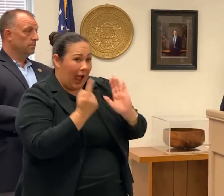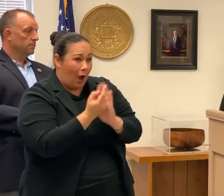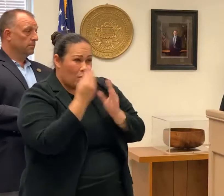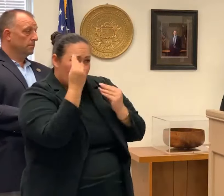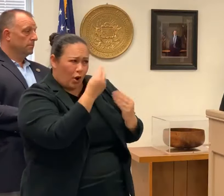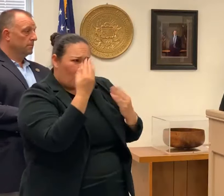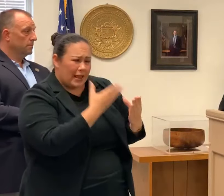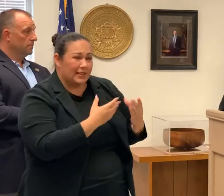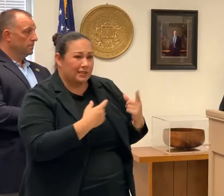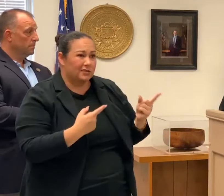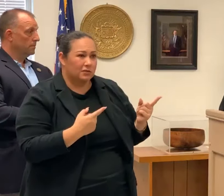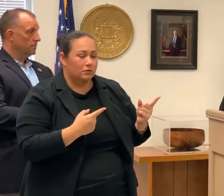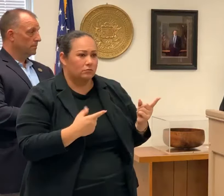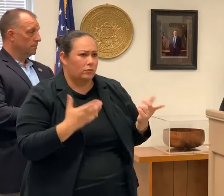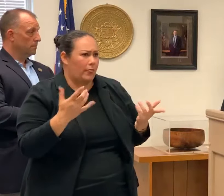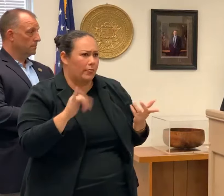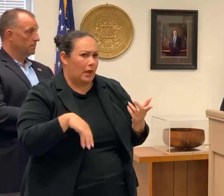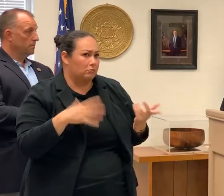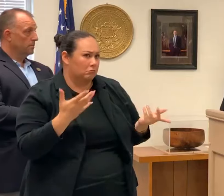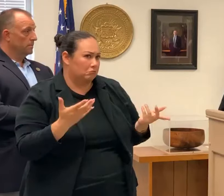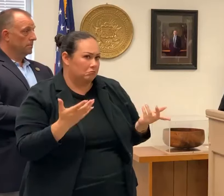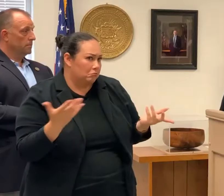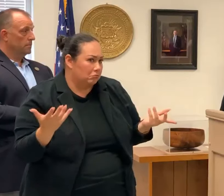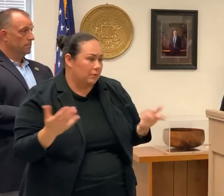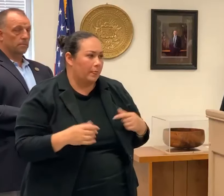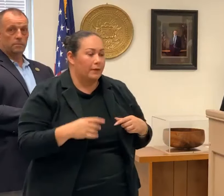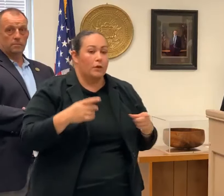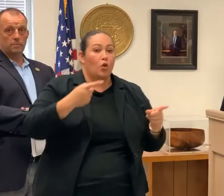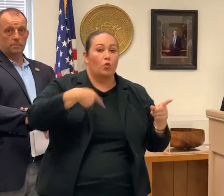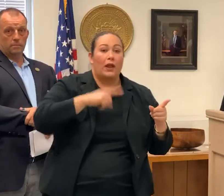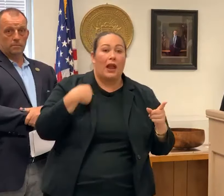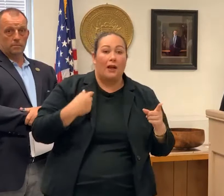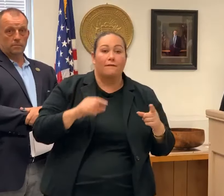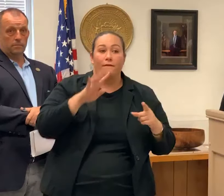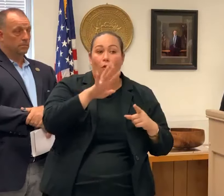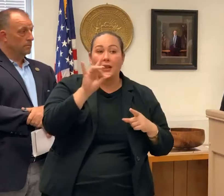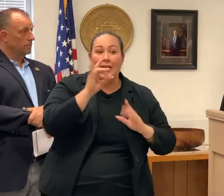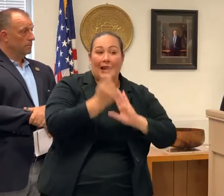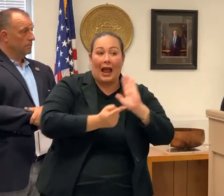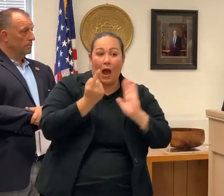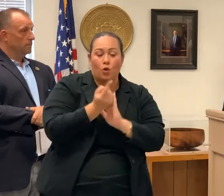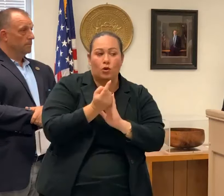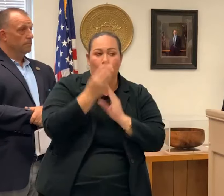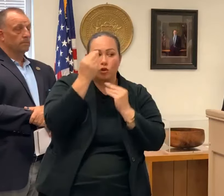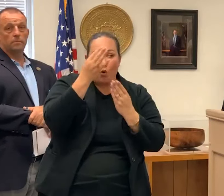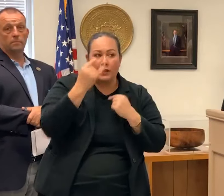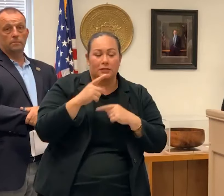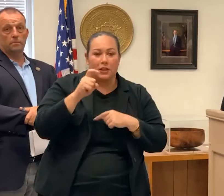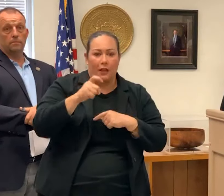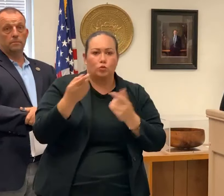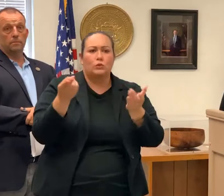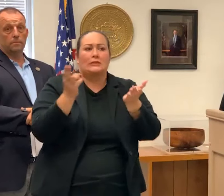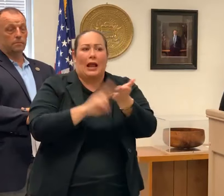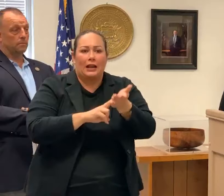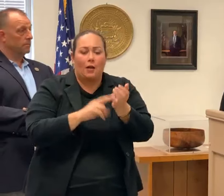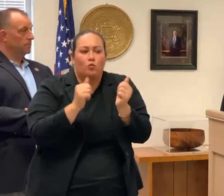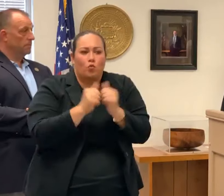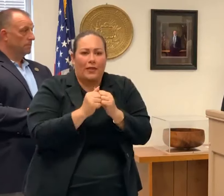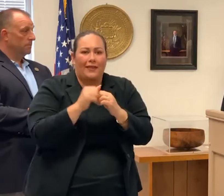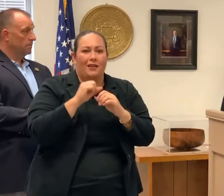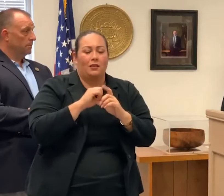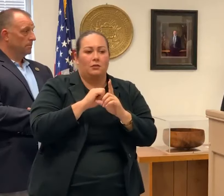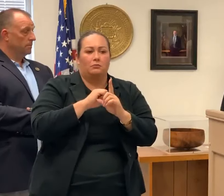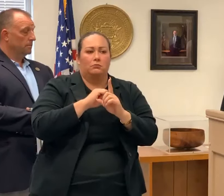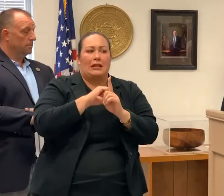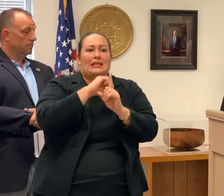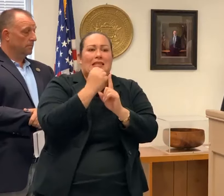did give a 48-hour notice for them to sign up with the case manager, not to leave. And we probably could have